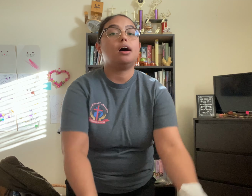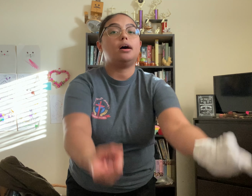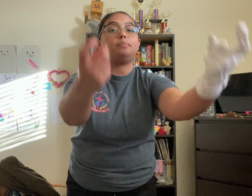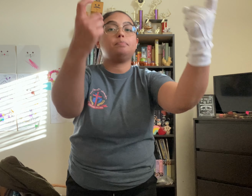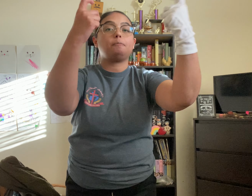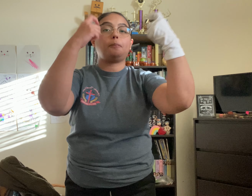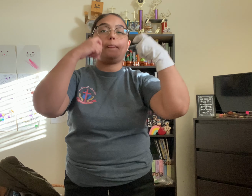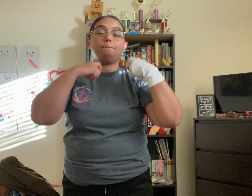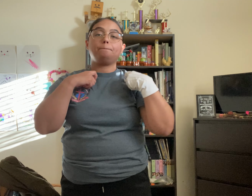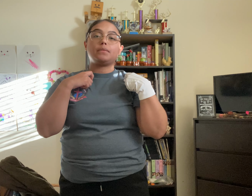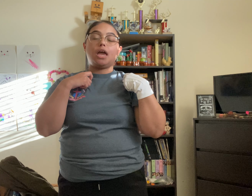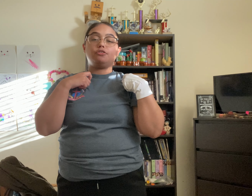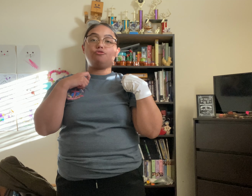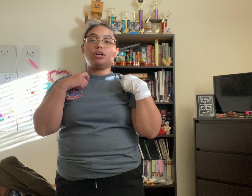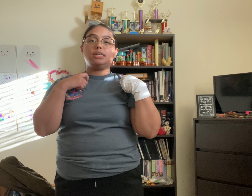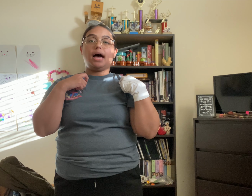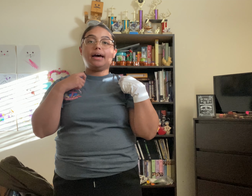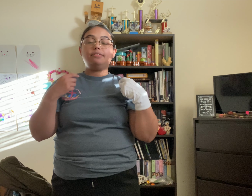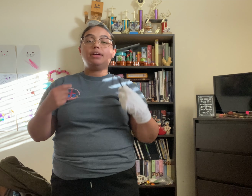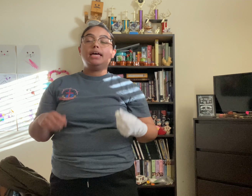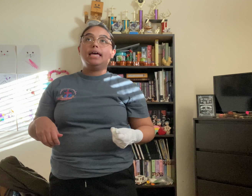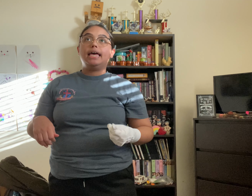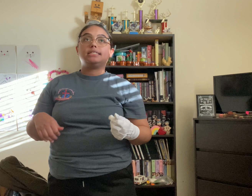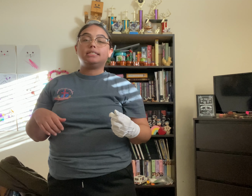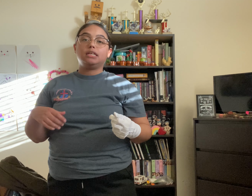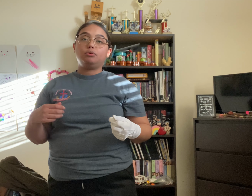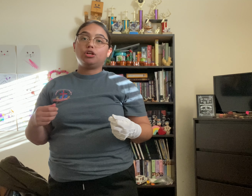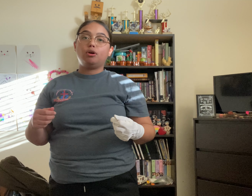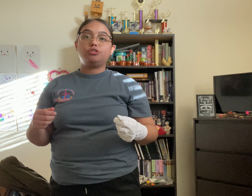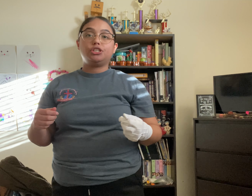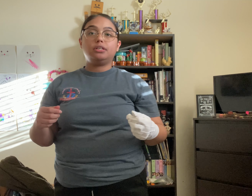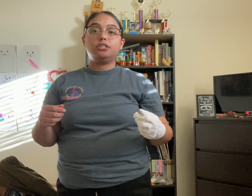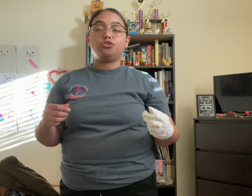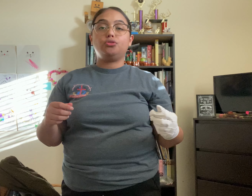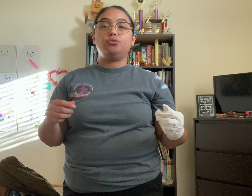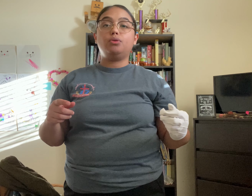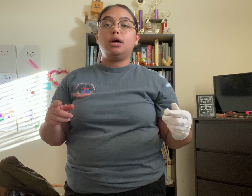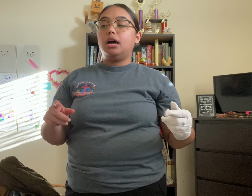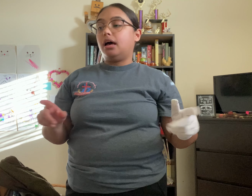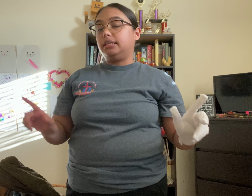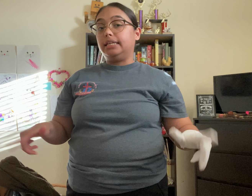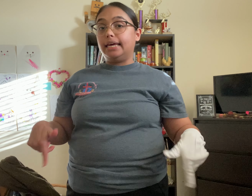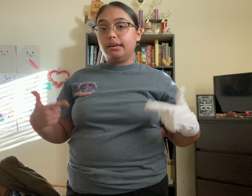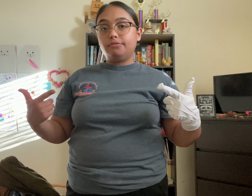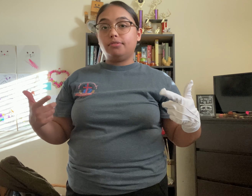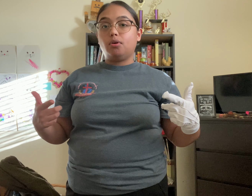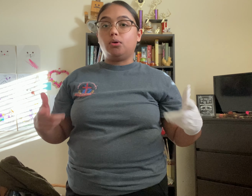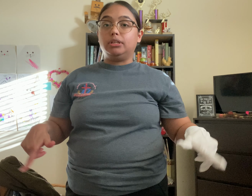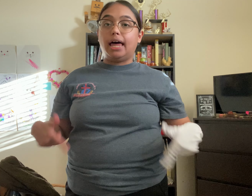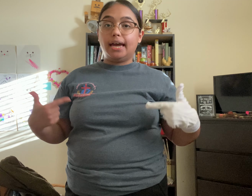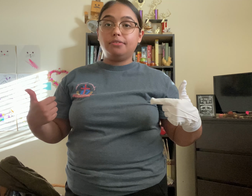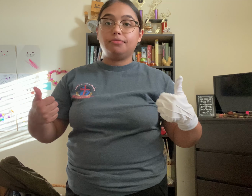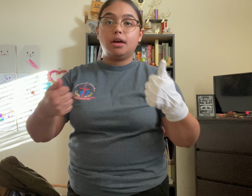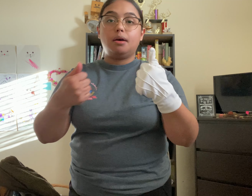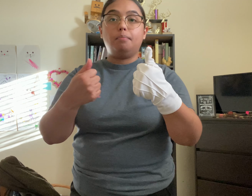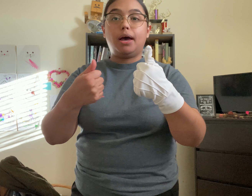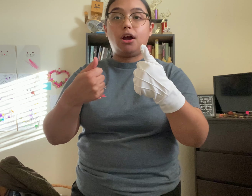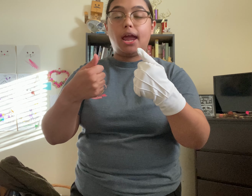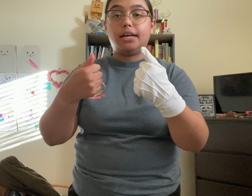come, and for alive is a similar motion to live or life, but our hands are going